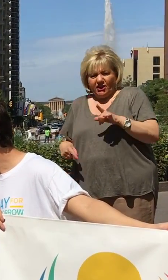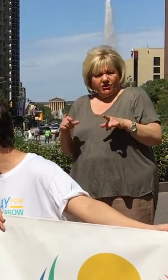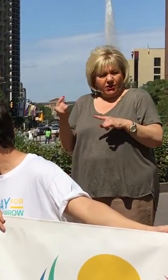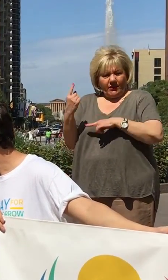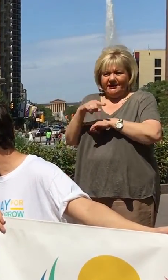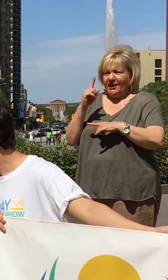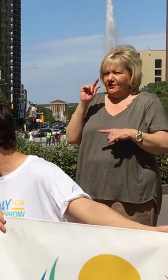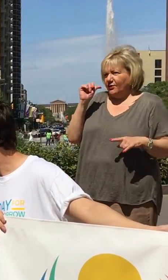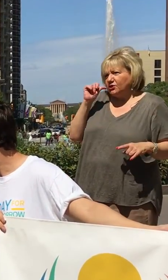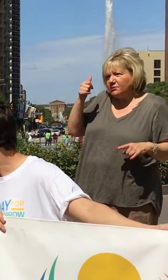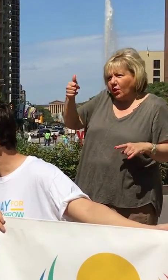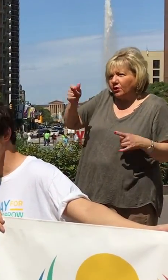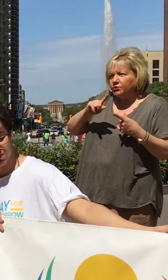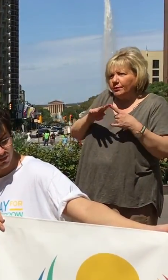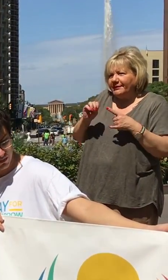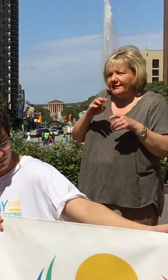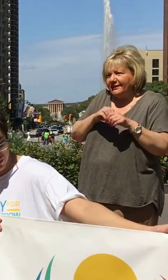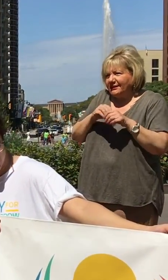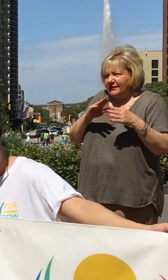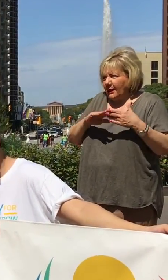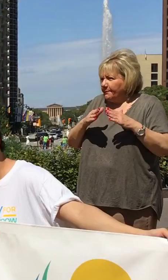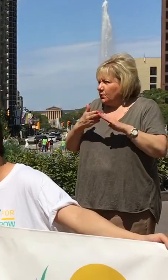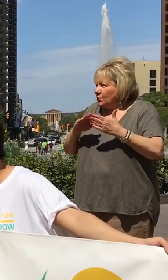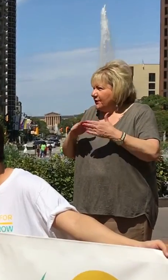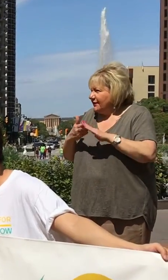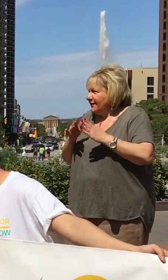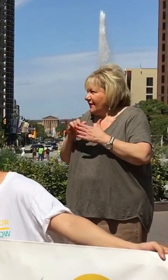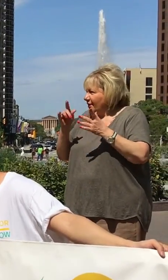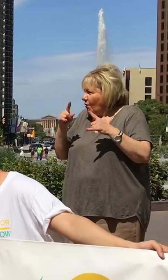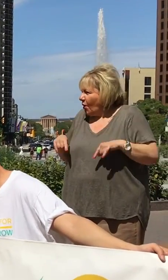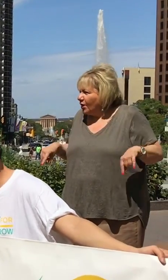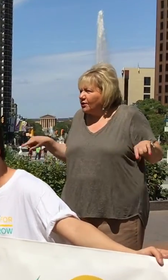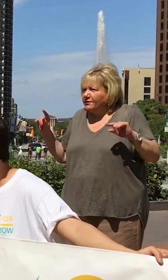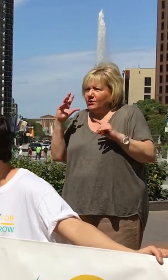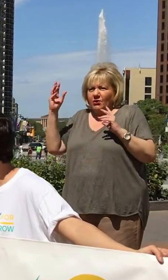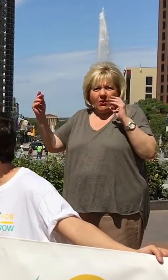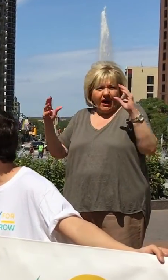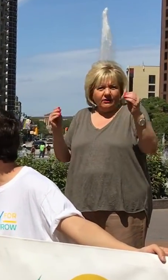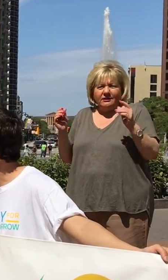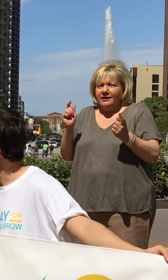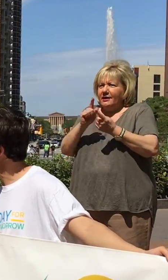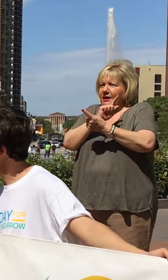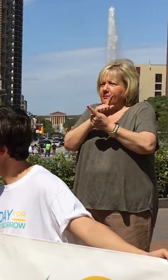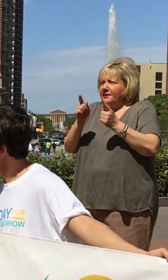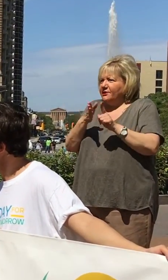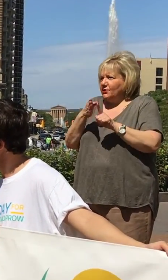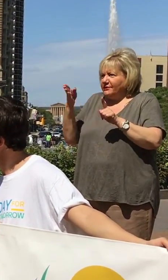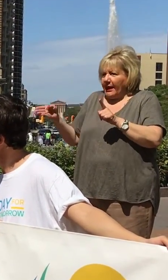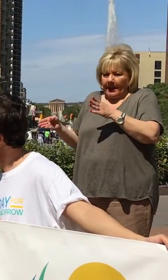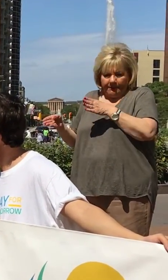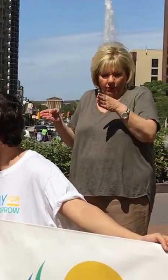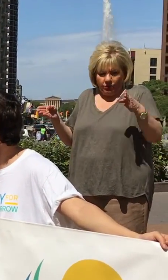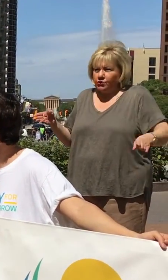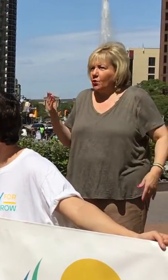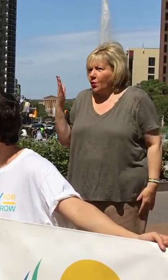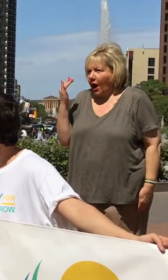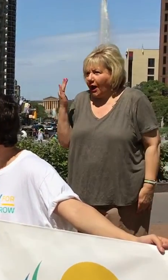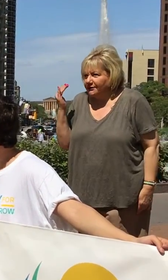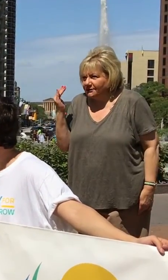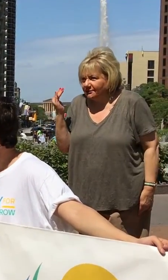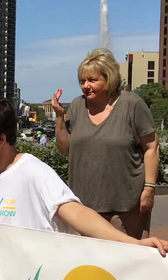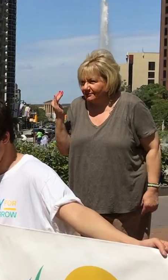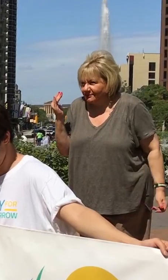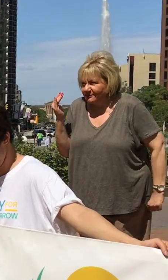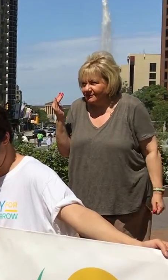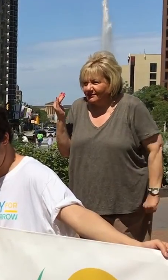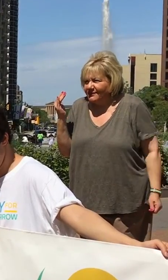community. It's a day that we propose that you go out and you meet your neighbors next door. Why do we want to meet our neighbors? Because if